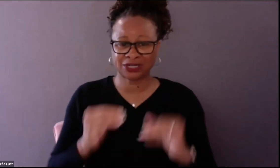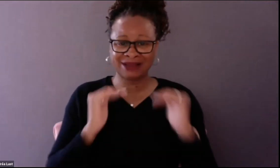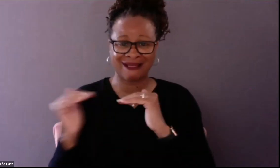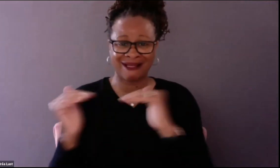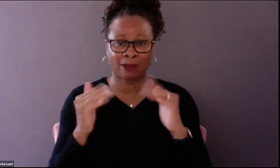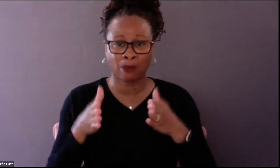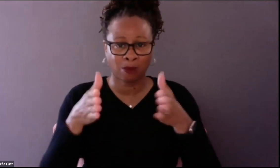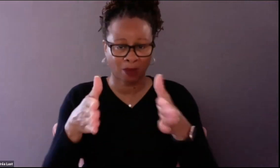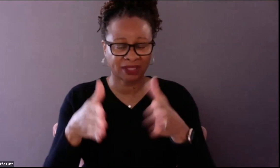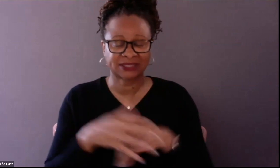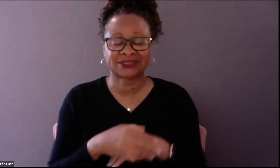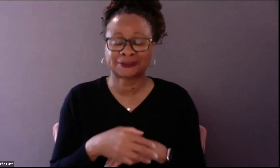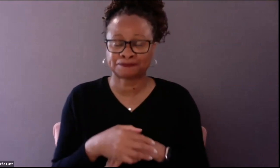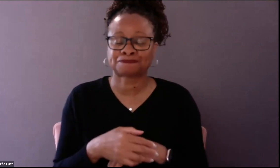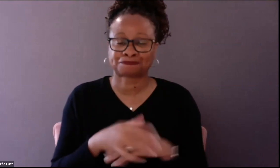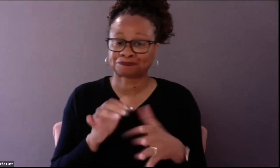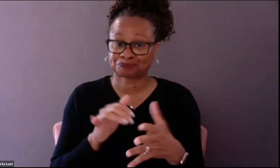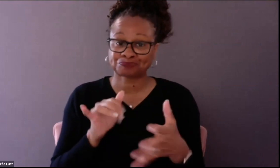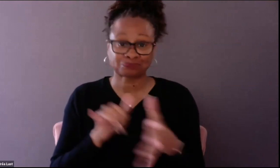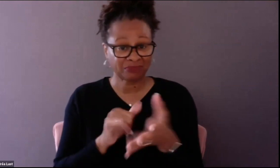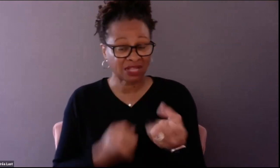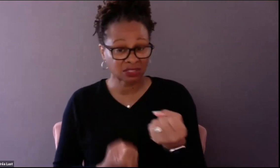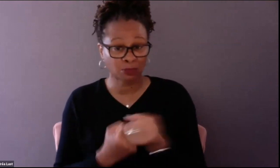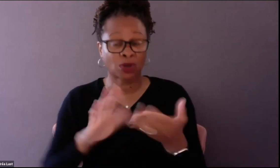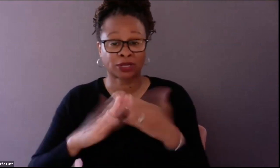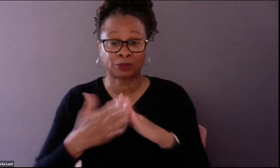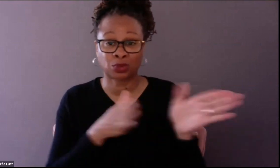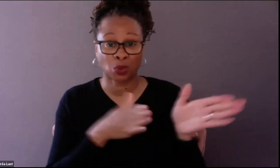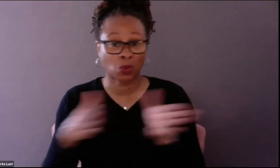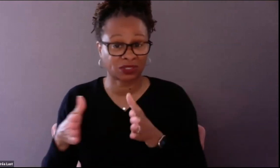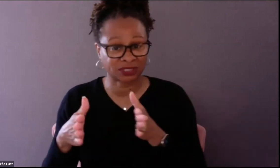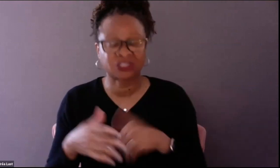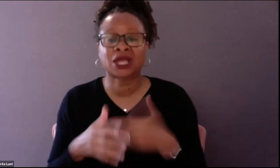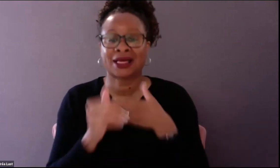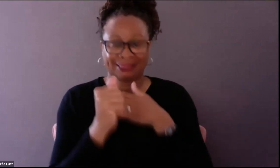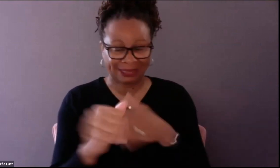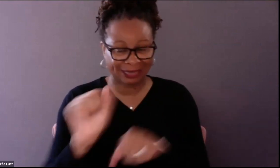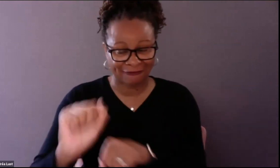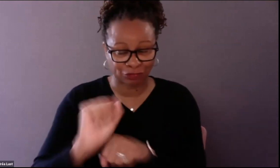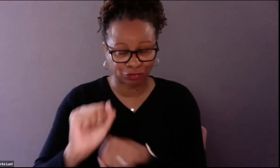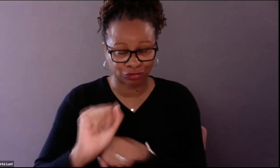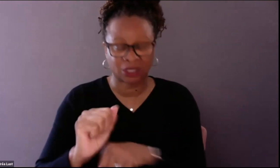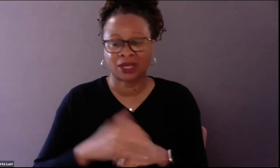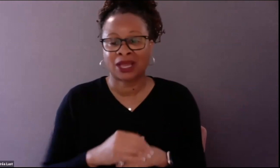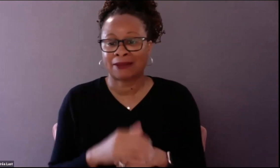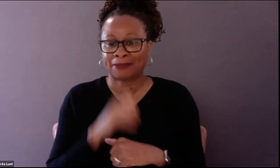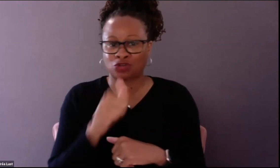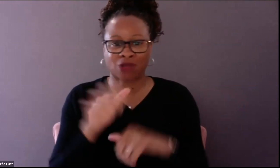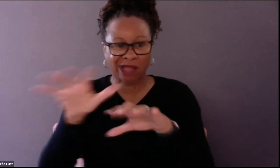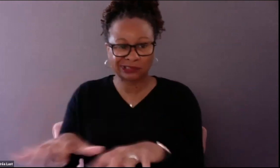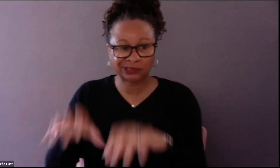and that support community organizations leading these efforts, and not co-opted by